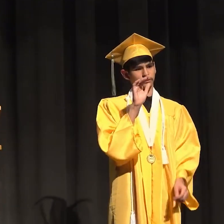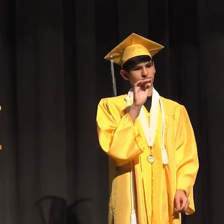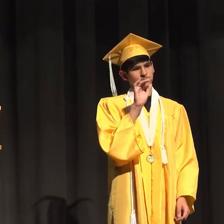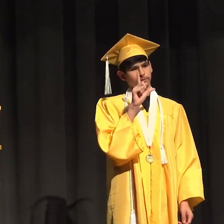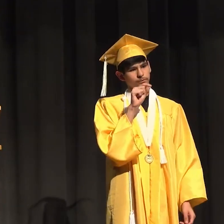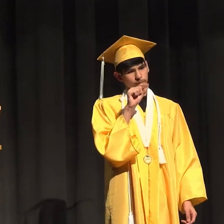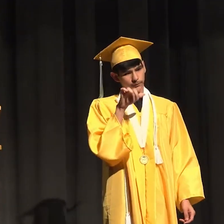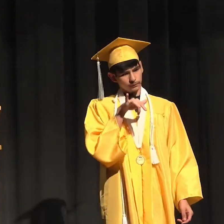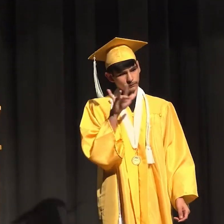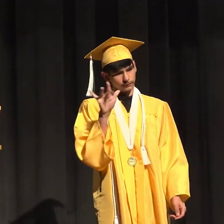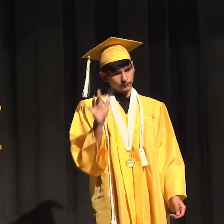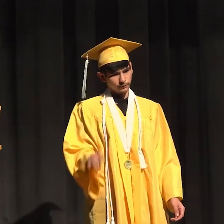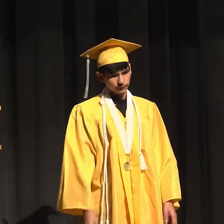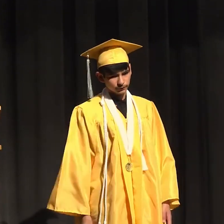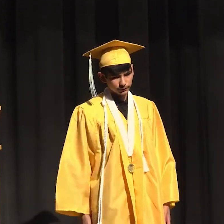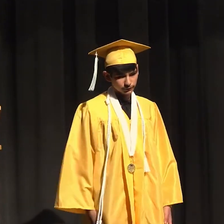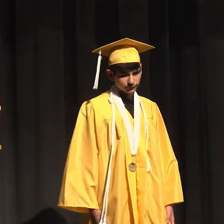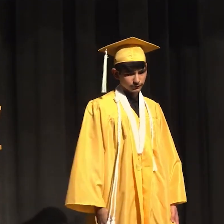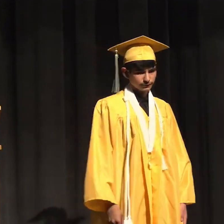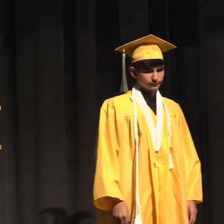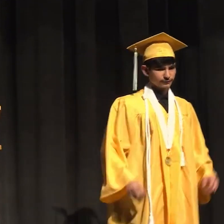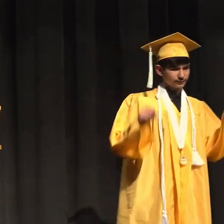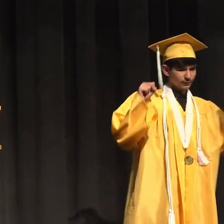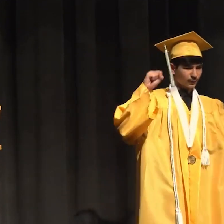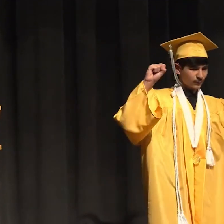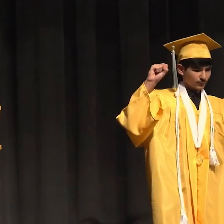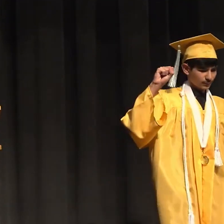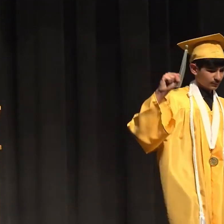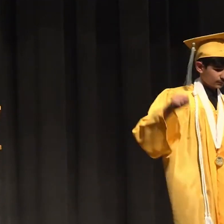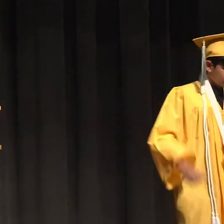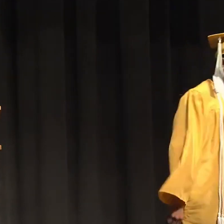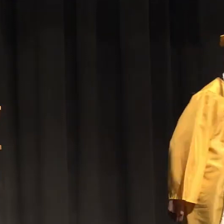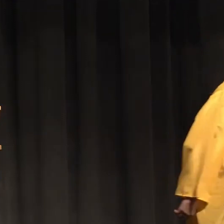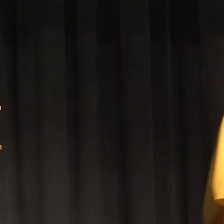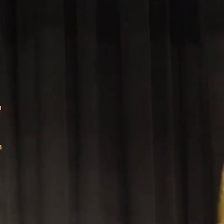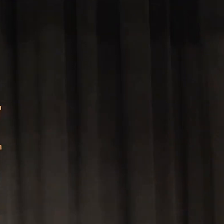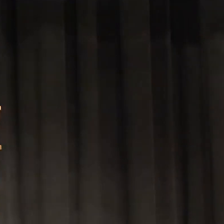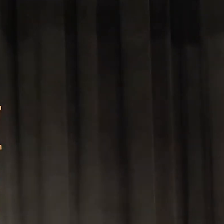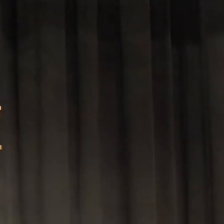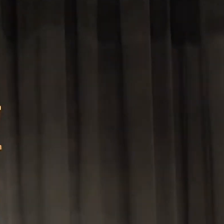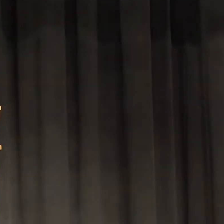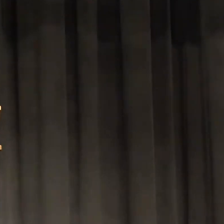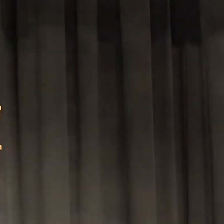Congratulations to the class of 2025. Go 2025!